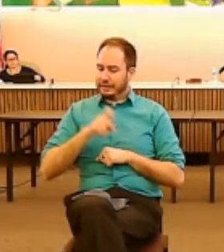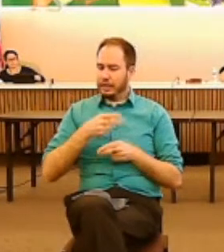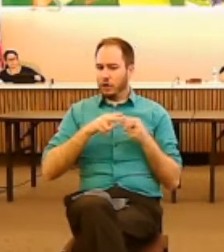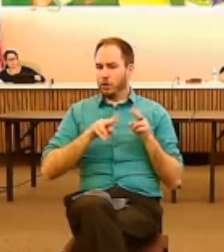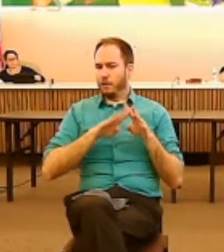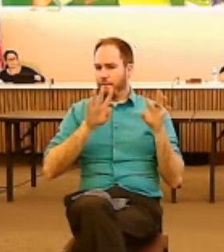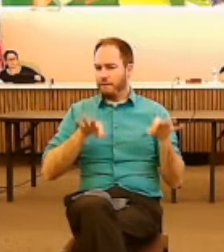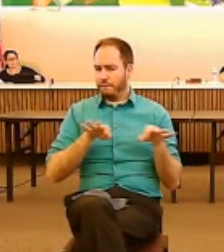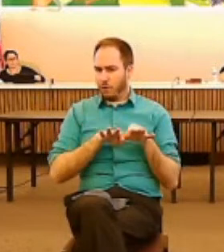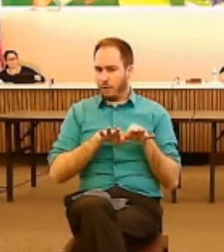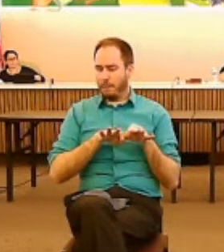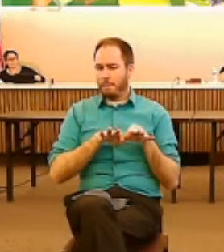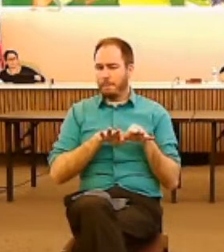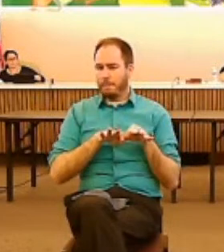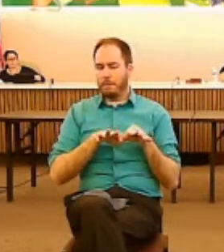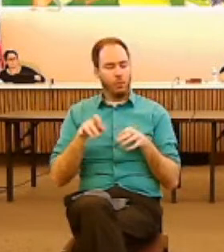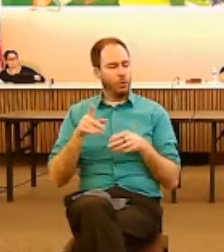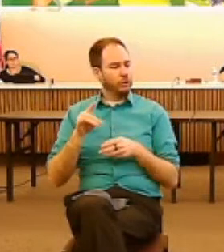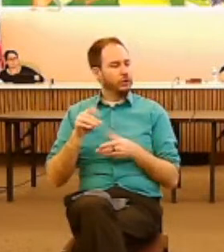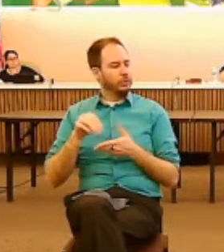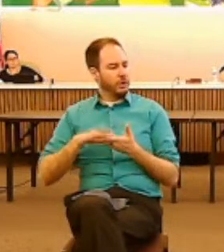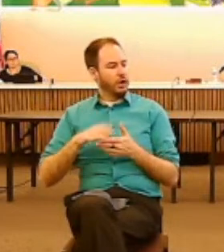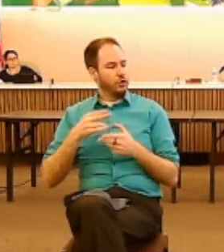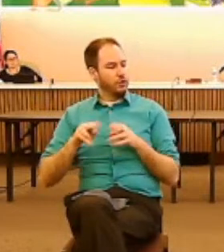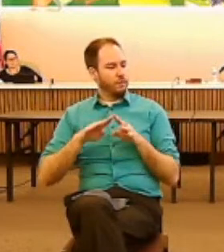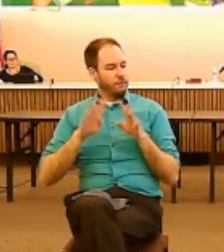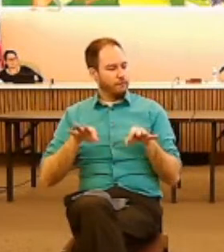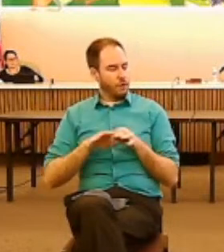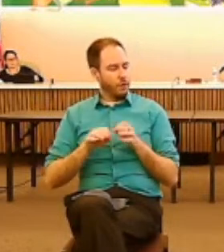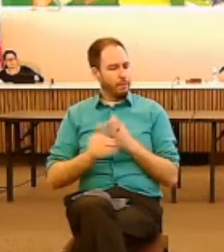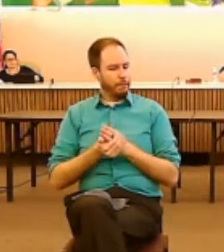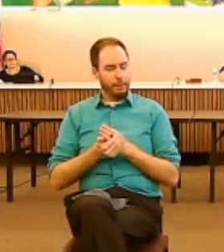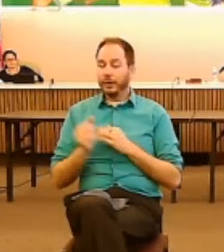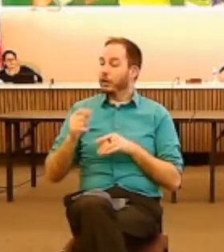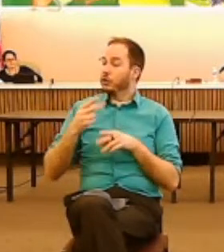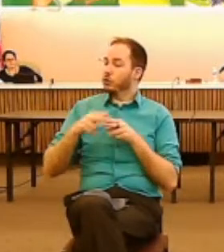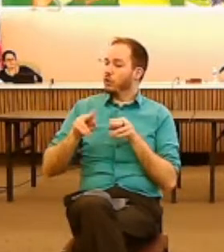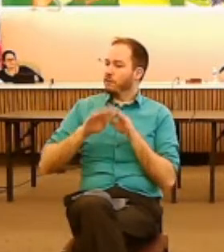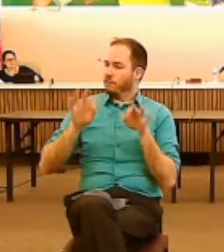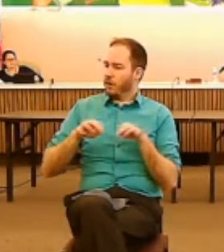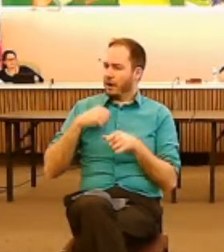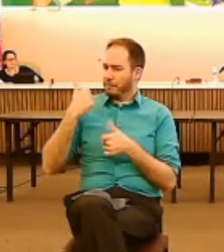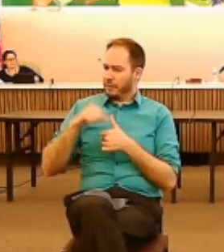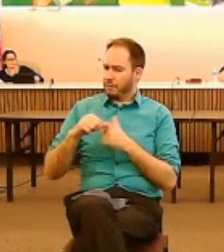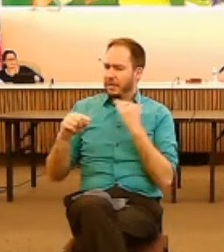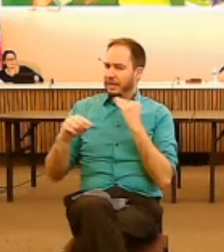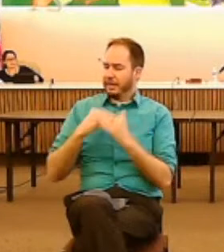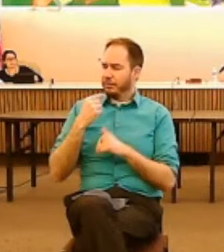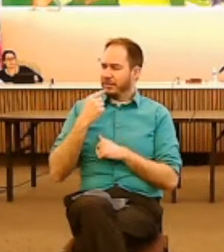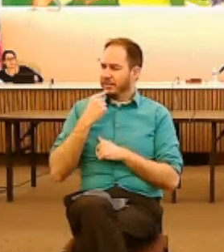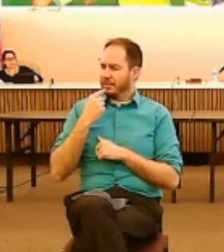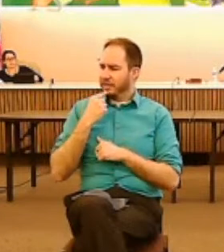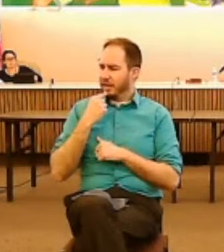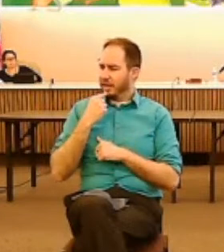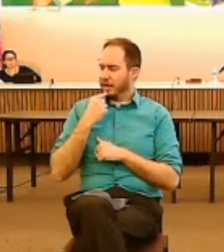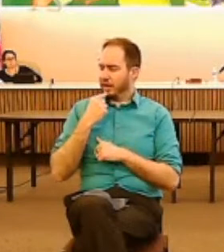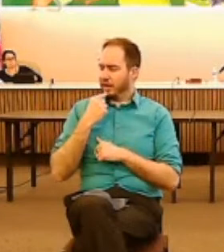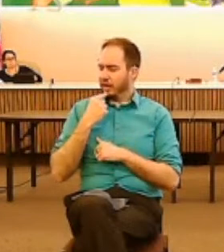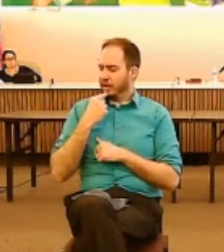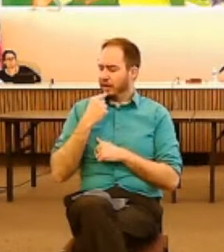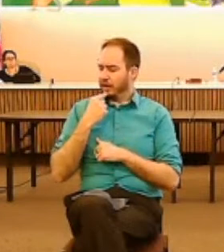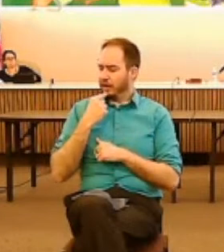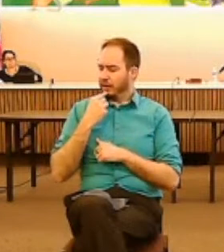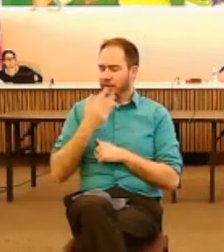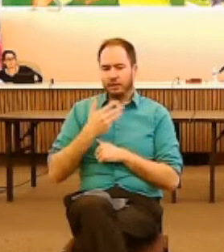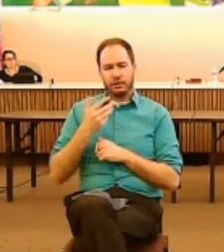don't remember what was. No, they did a short form. They did a short form, They okay. did a short form, but there was something in the email regarding